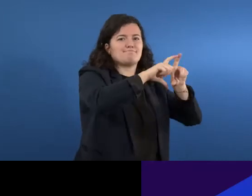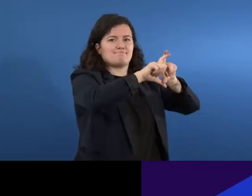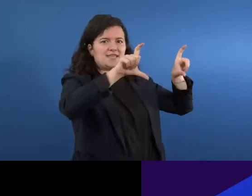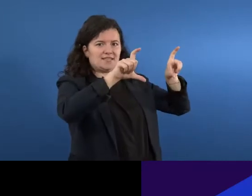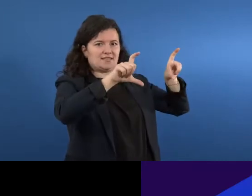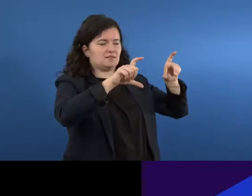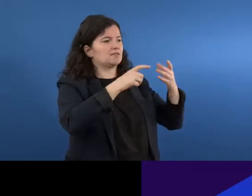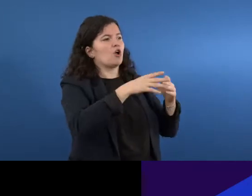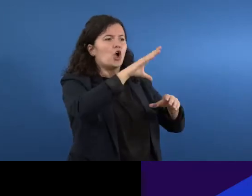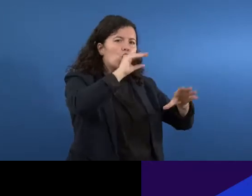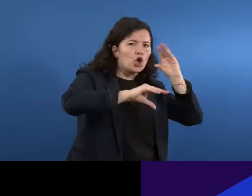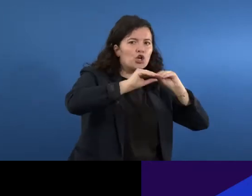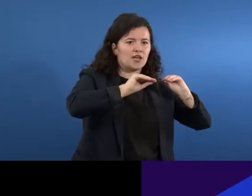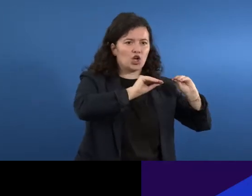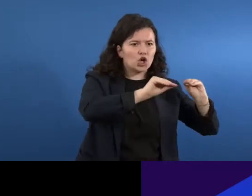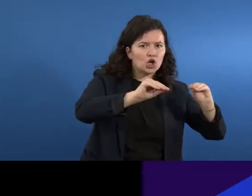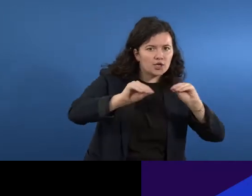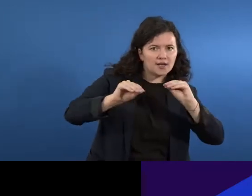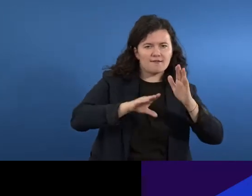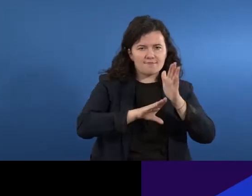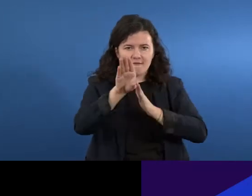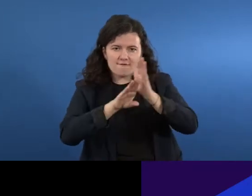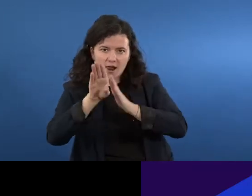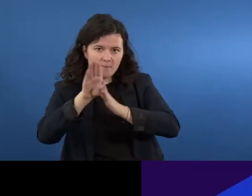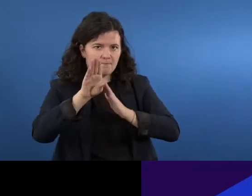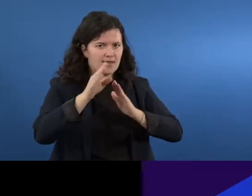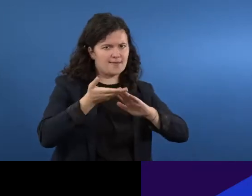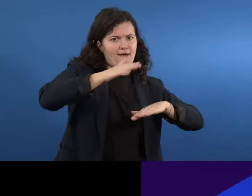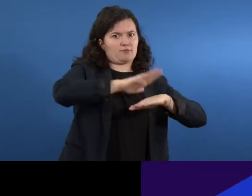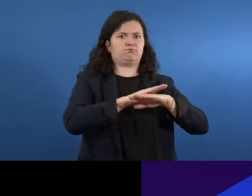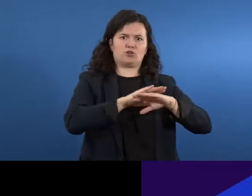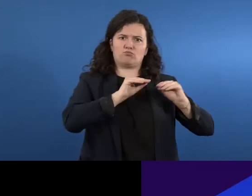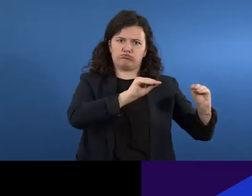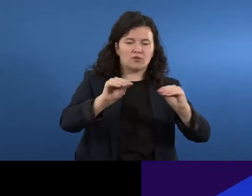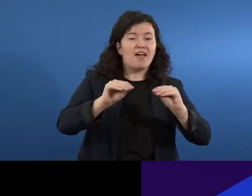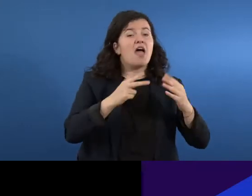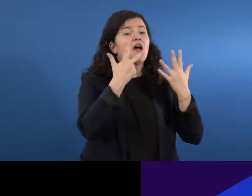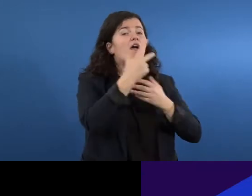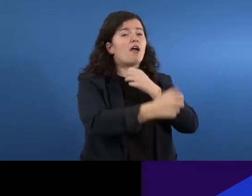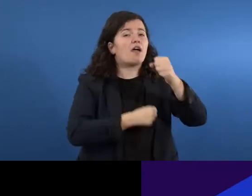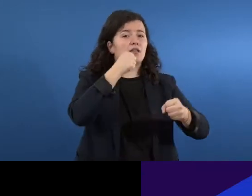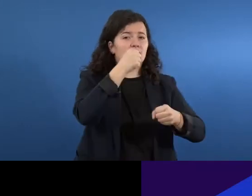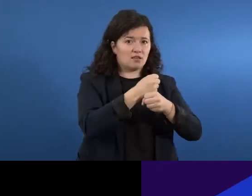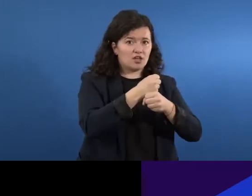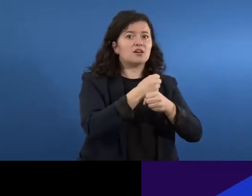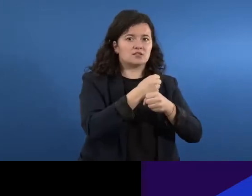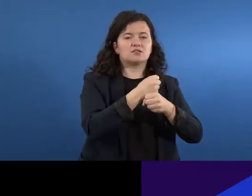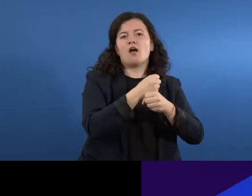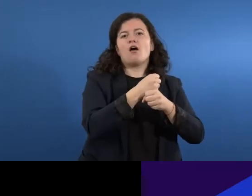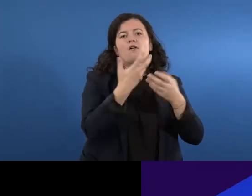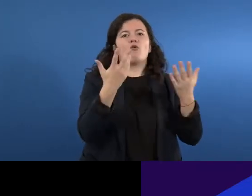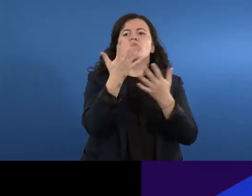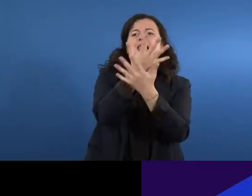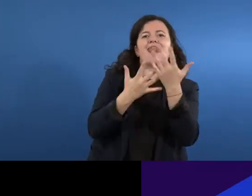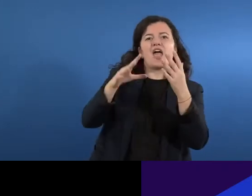and development specialist. She spent 8 years as head of content working with language learning companies